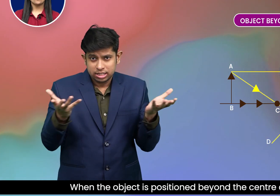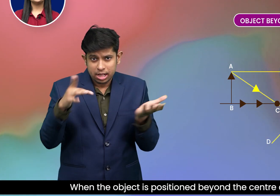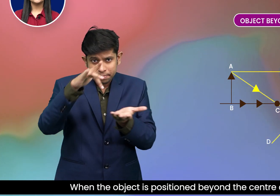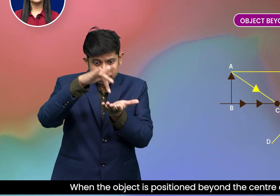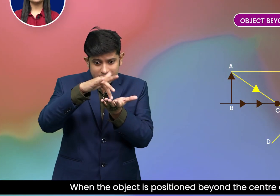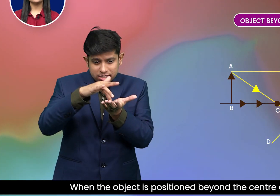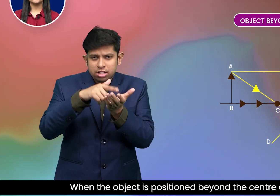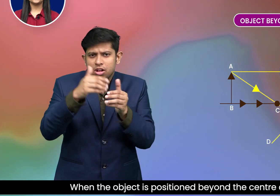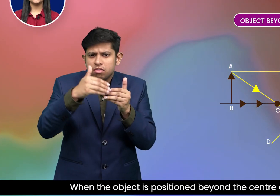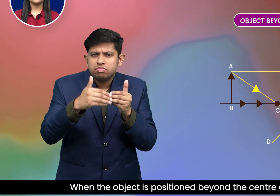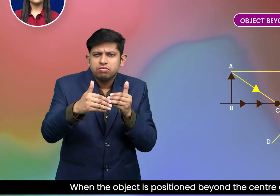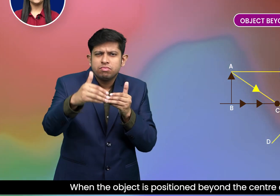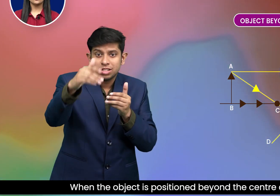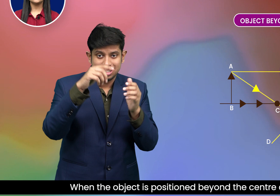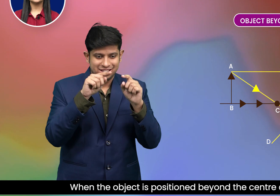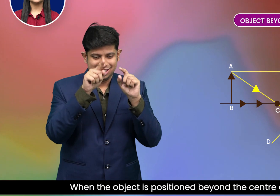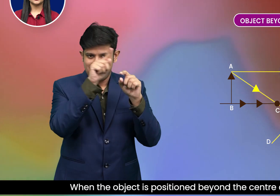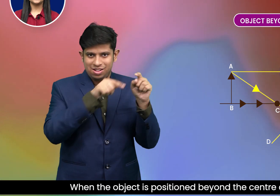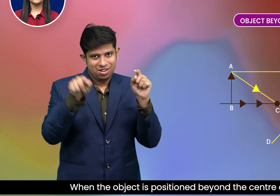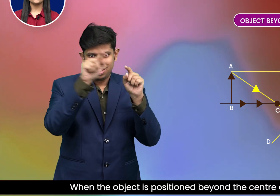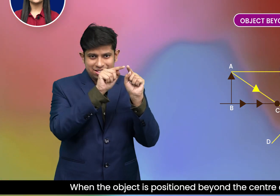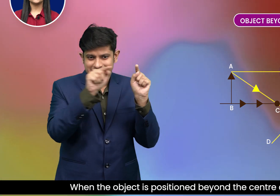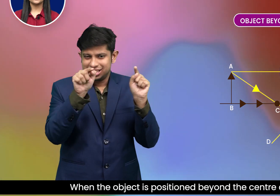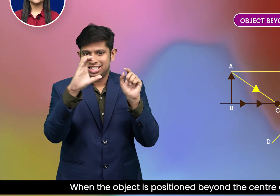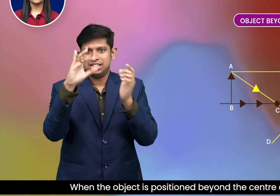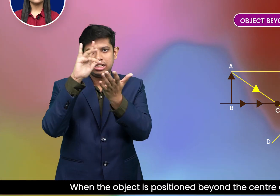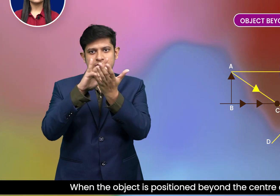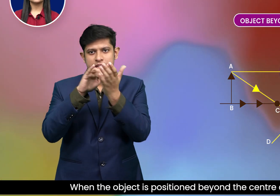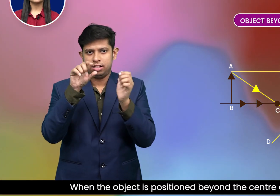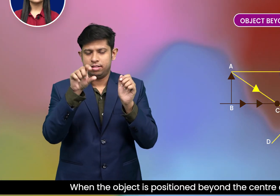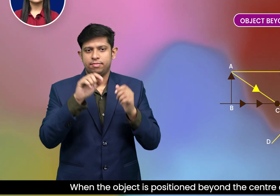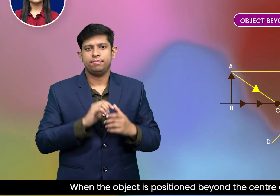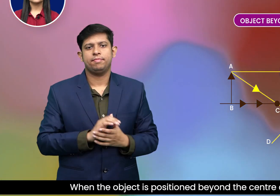When the object is positioned beyond the center of curvature,